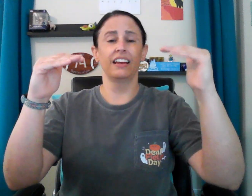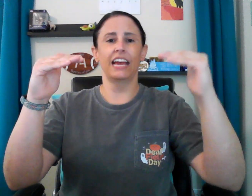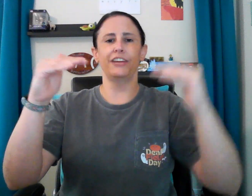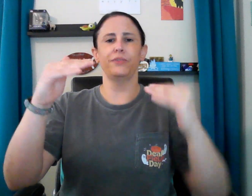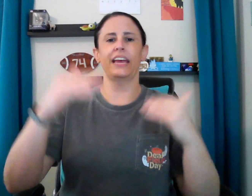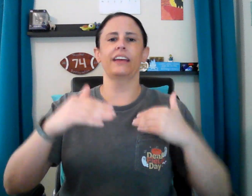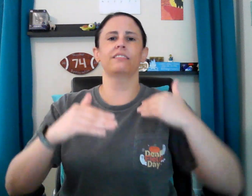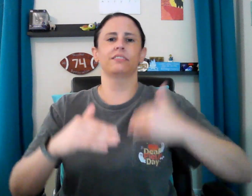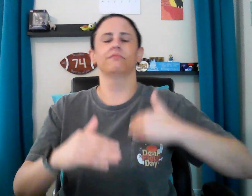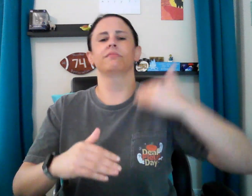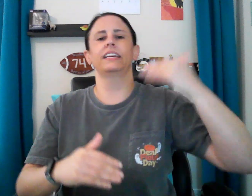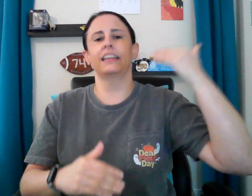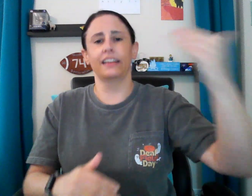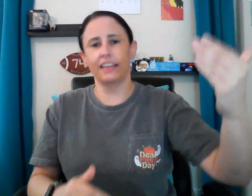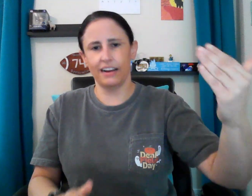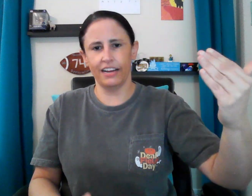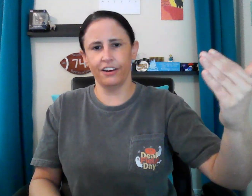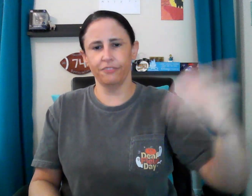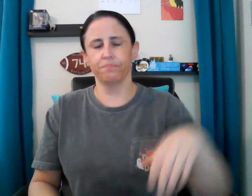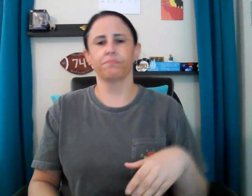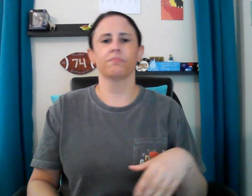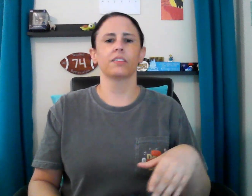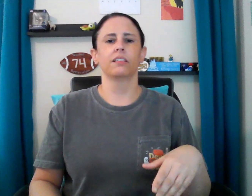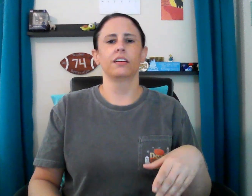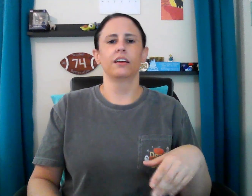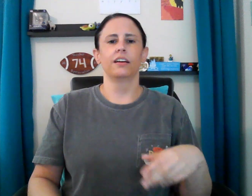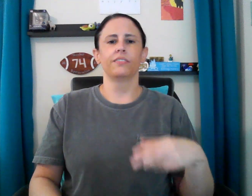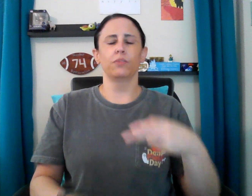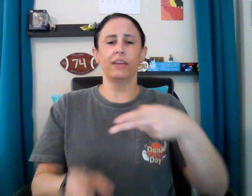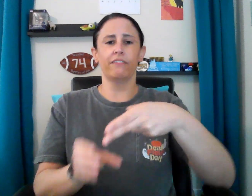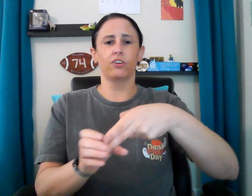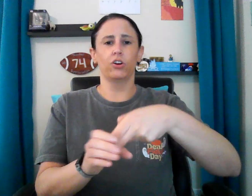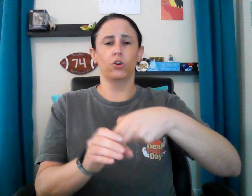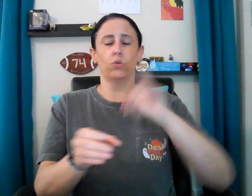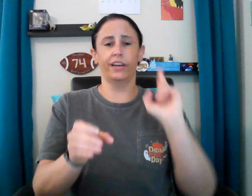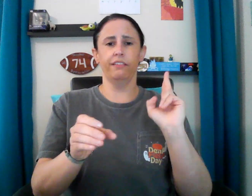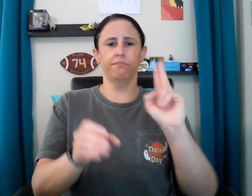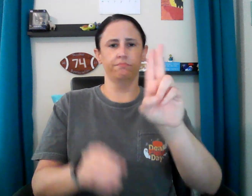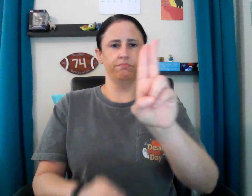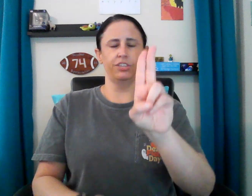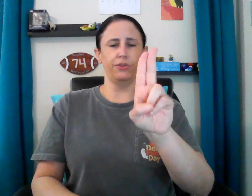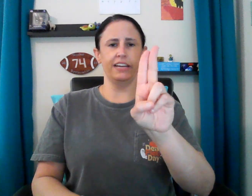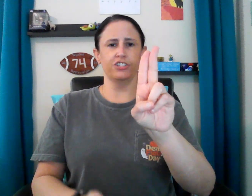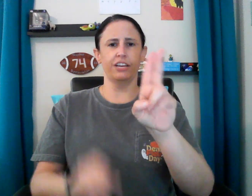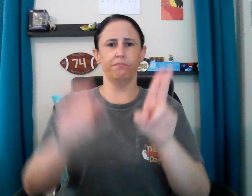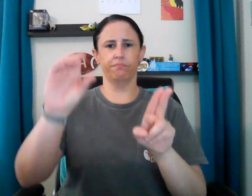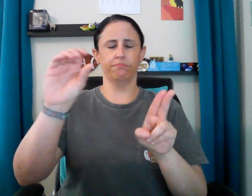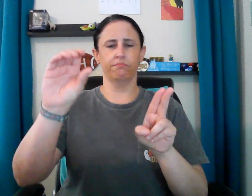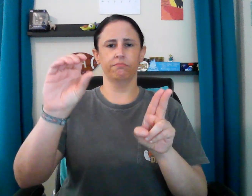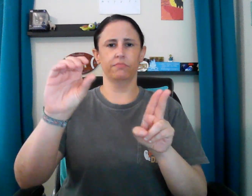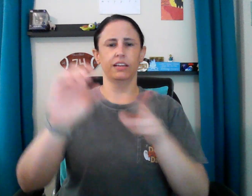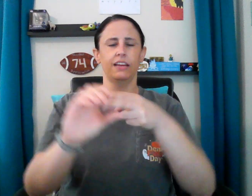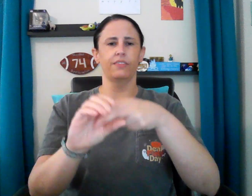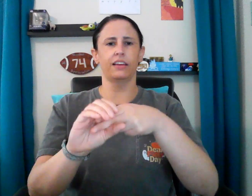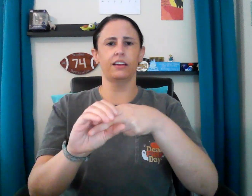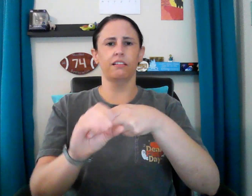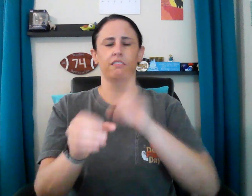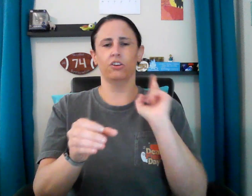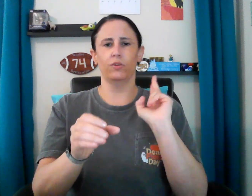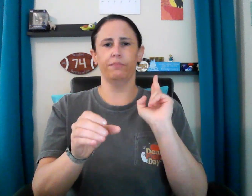and you can't get any higher. Then we have quit, U hand shape, and then quit.